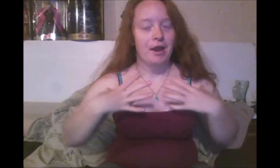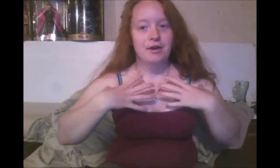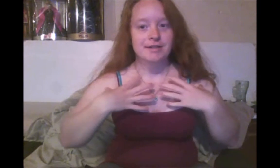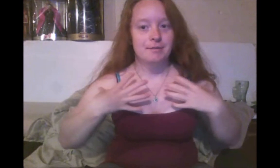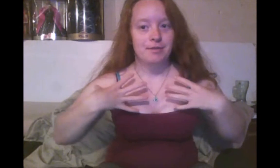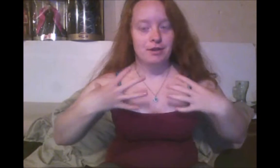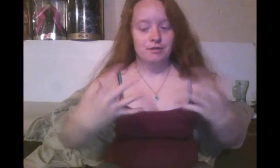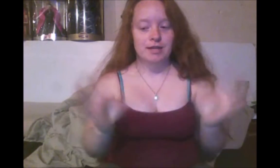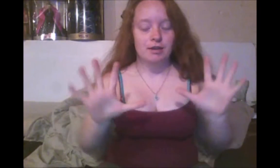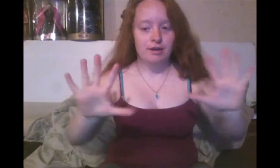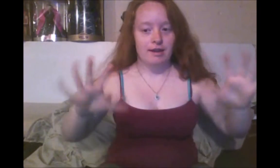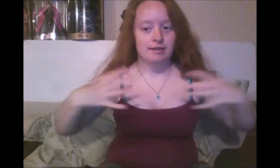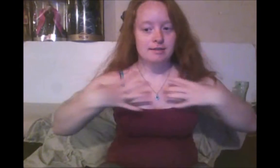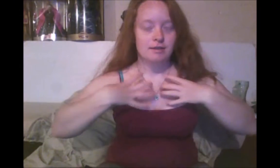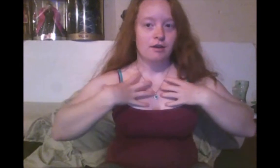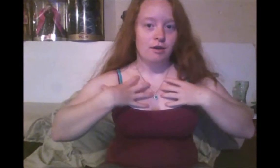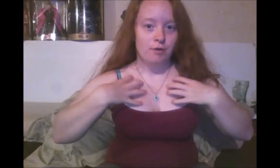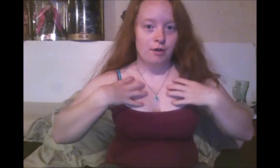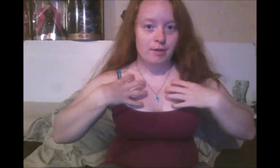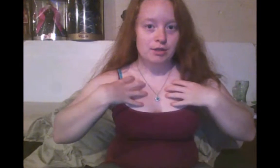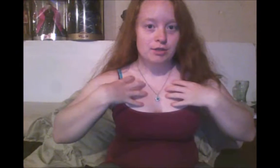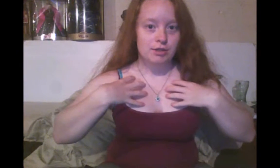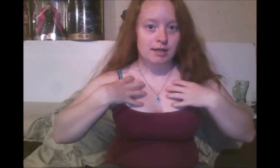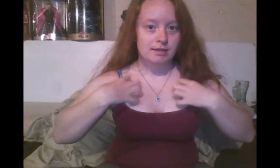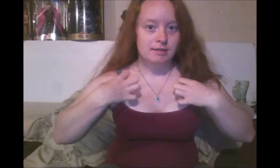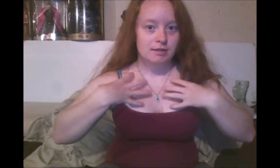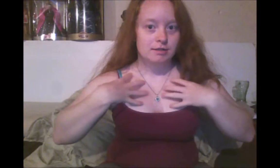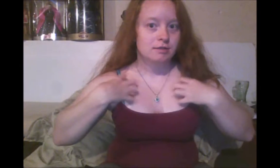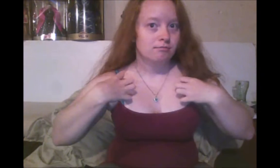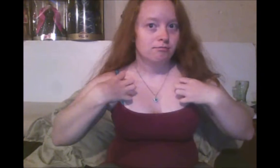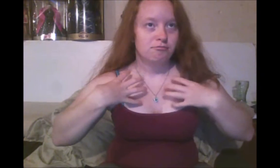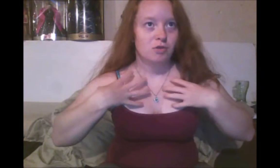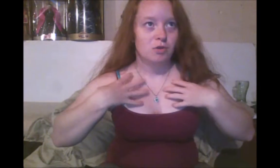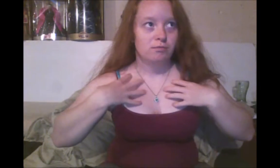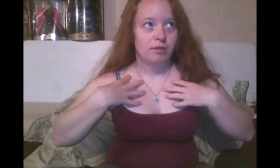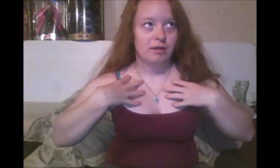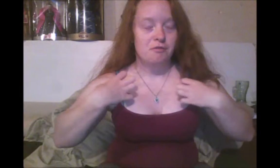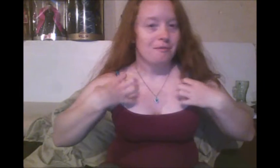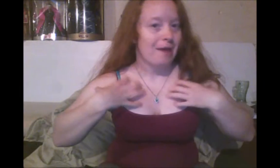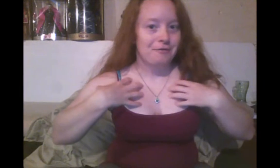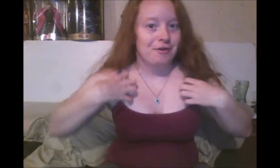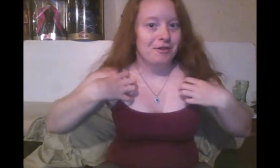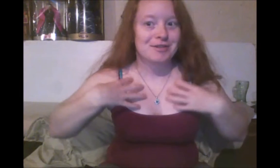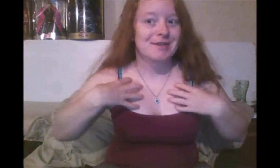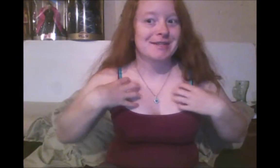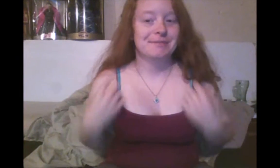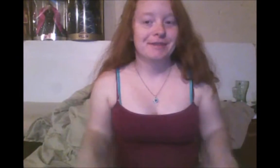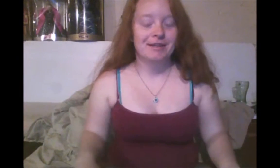or something. You take your hands, put them against your chest, and like move them back and forth or squeeze them.